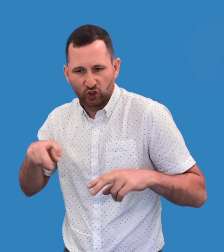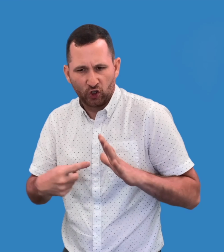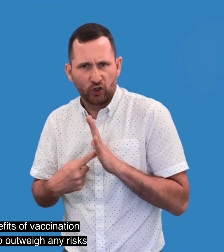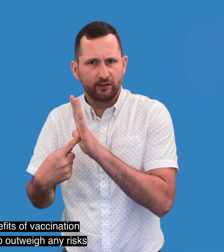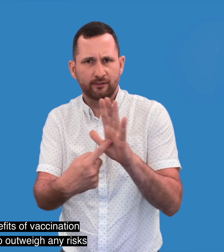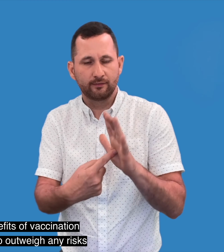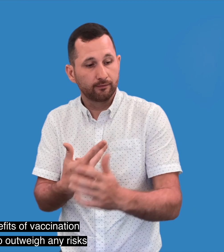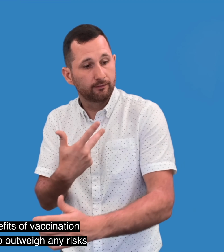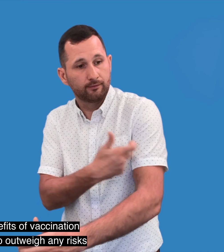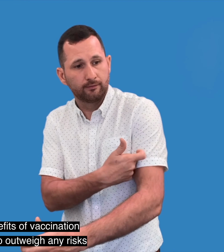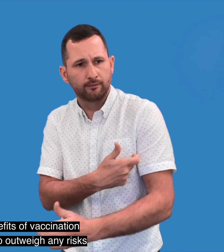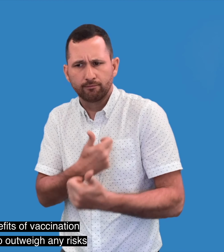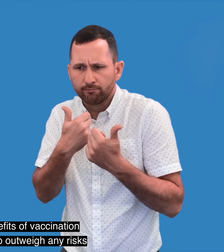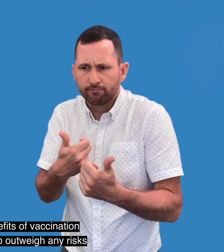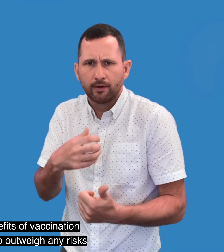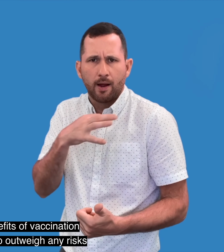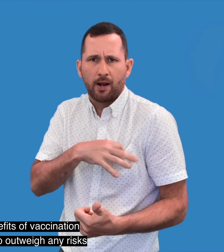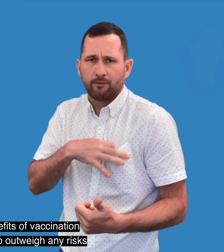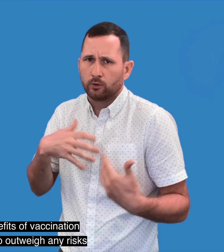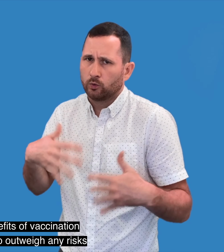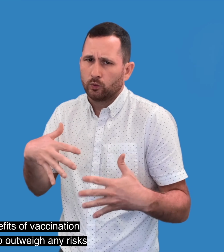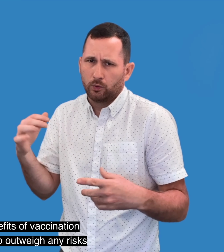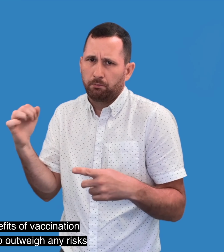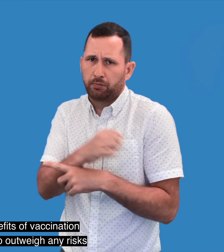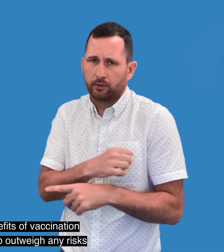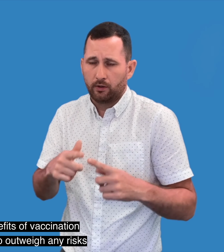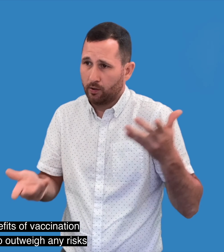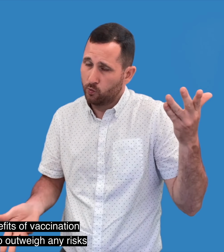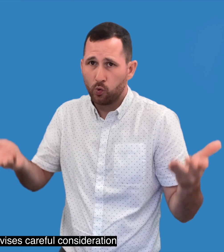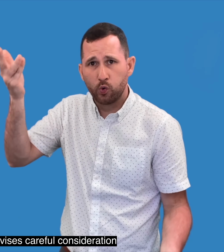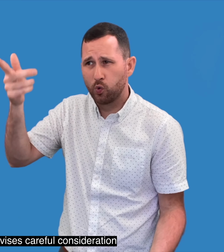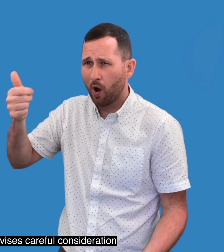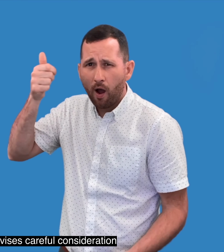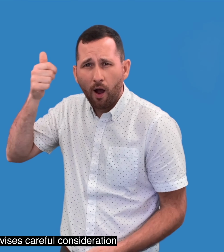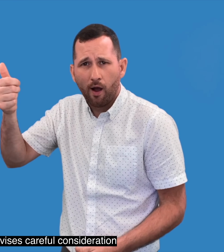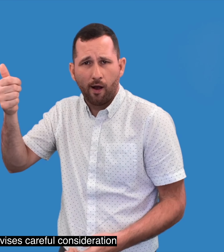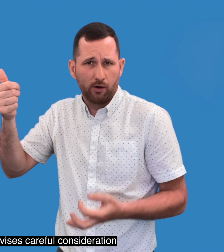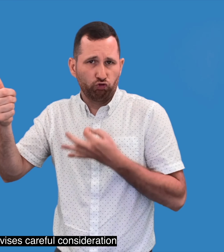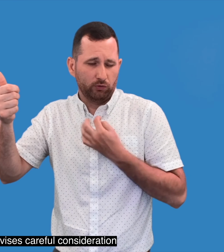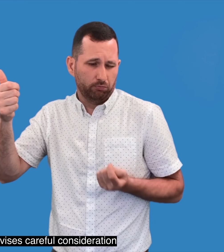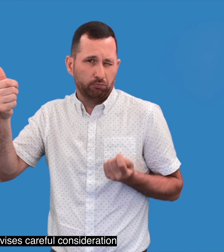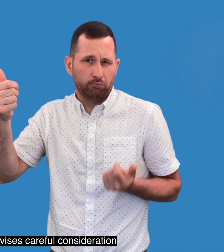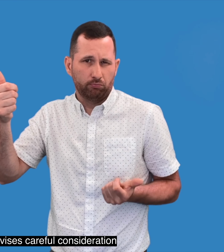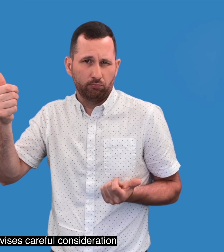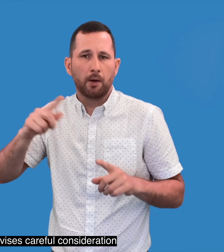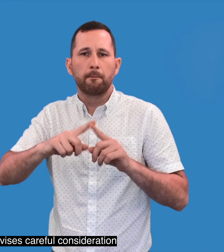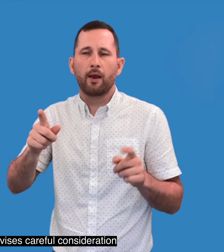The benefits of vaccination continue to outweigh any risks, but the MHRA advises